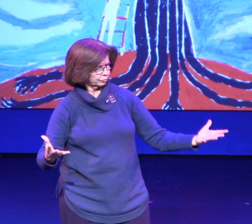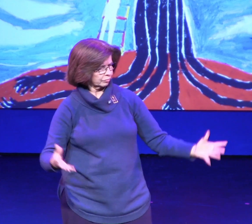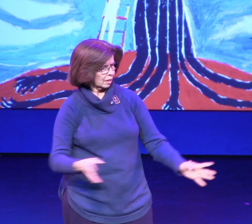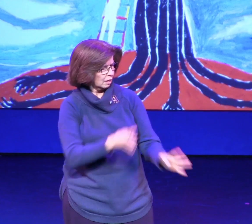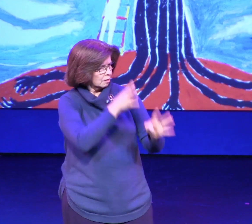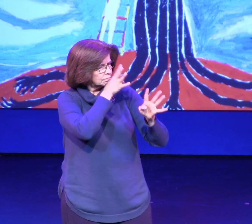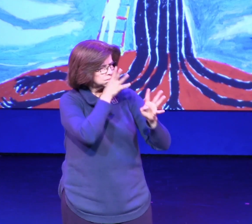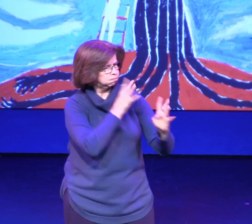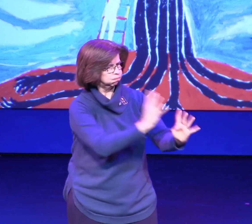horizon.